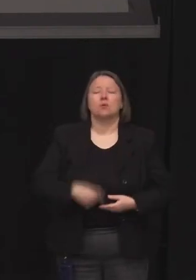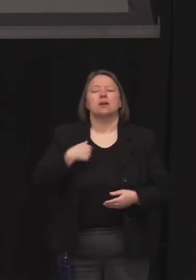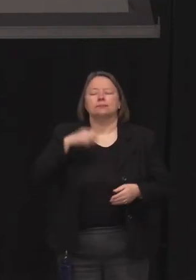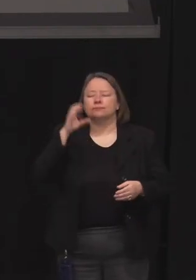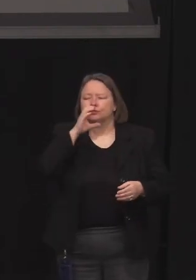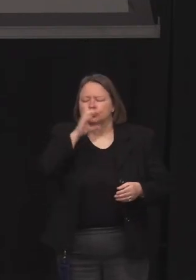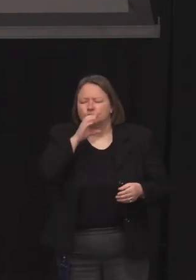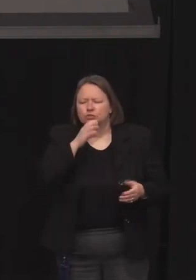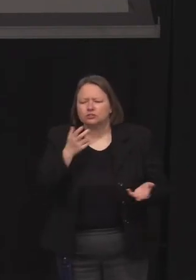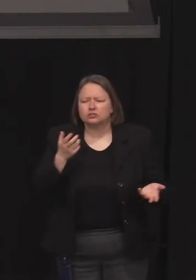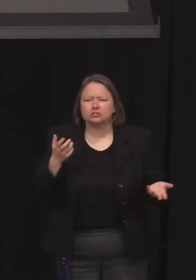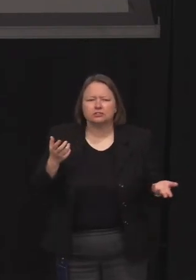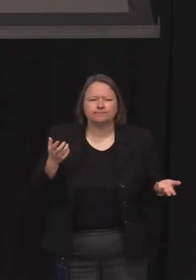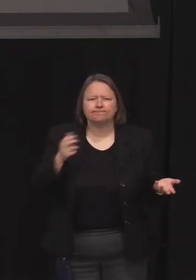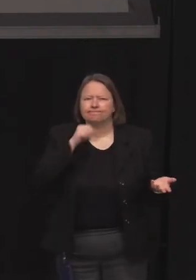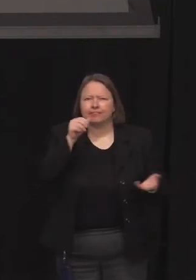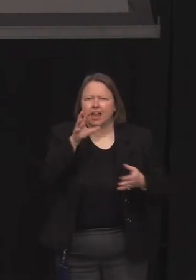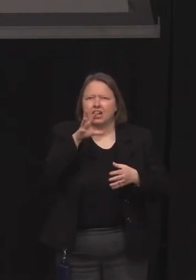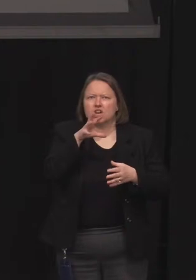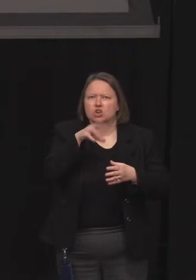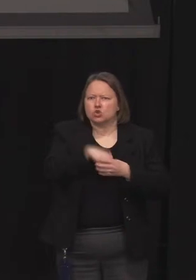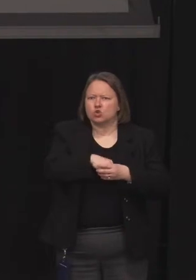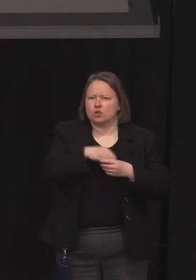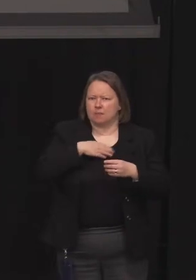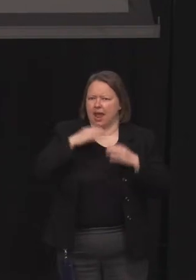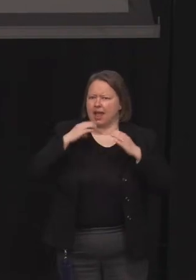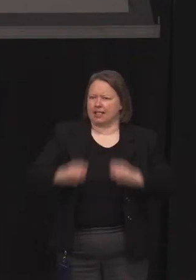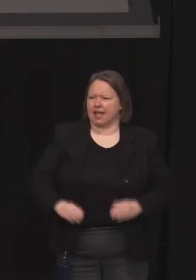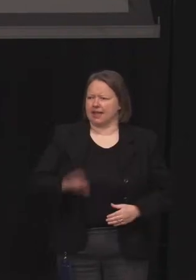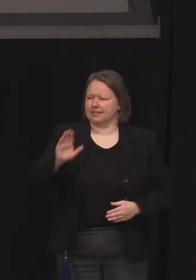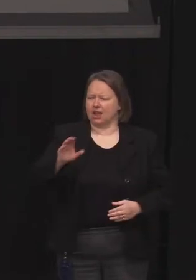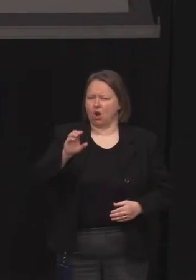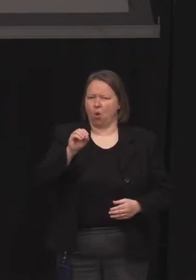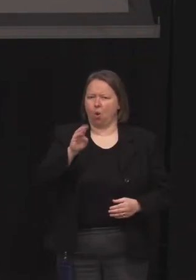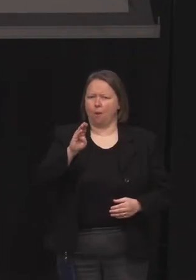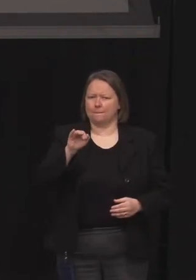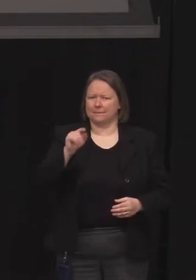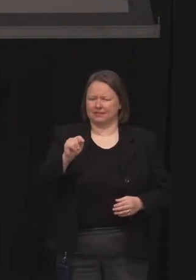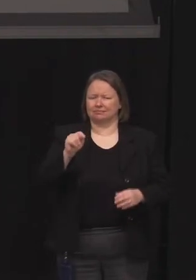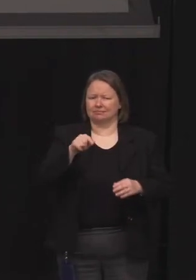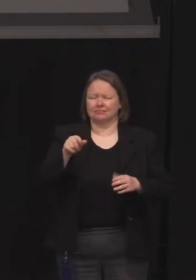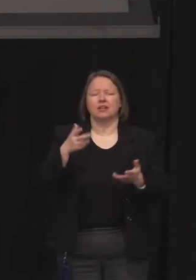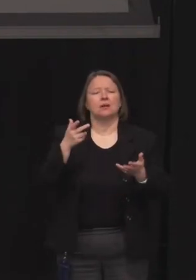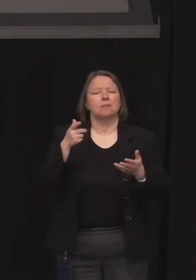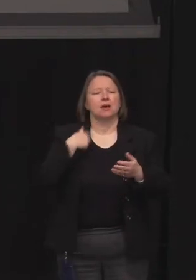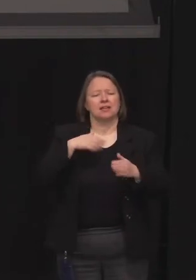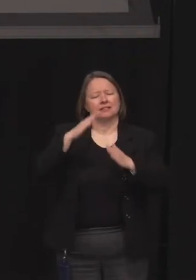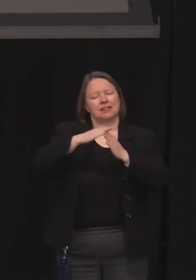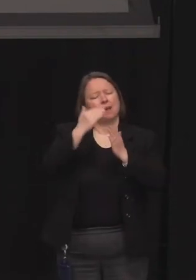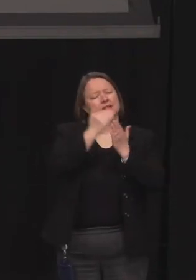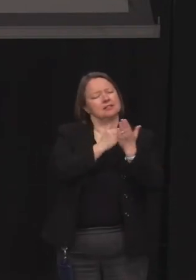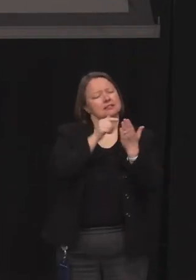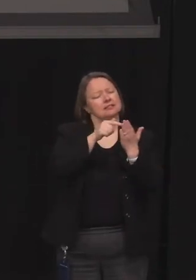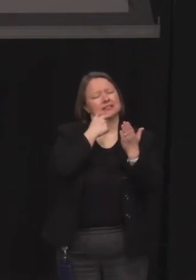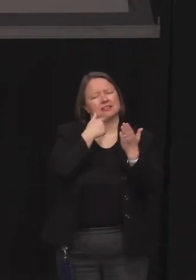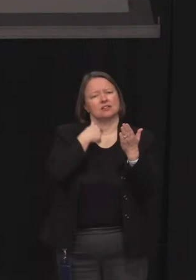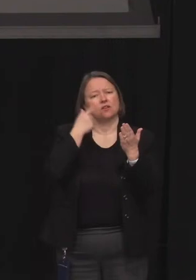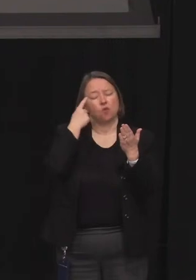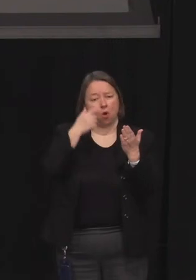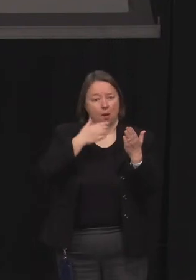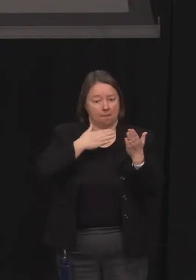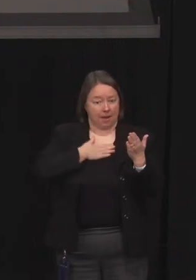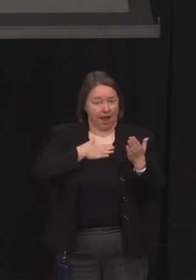search did not include my client's obituary, but near the top of the list was the obituary for my own